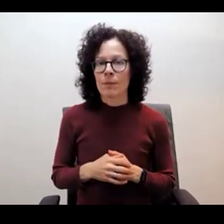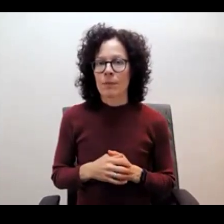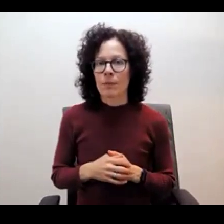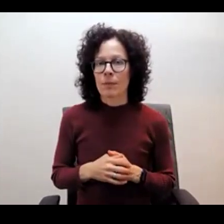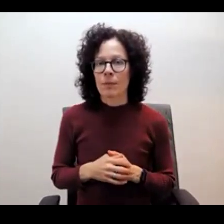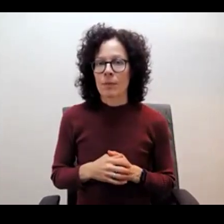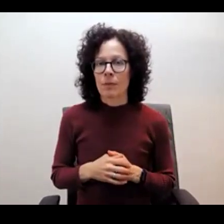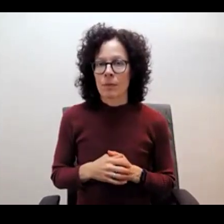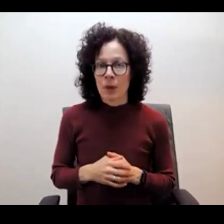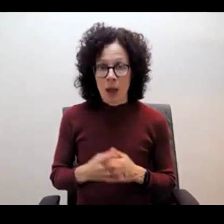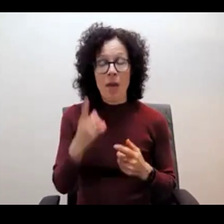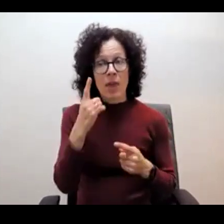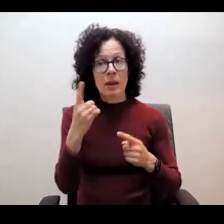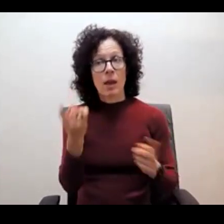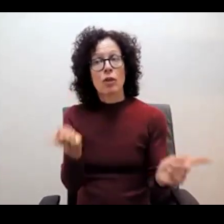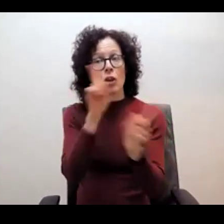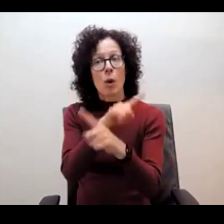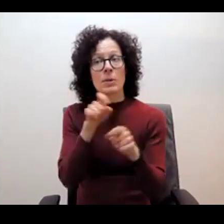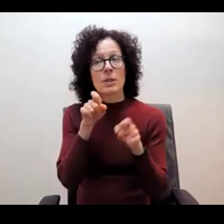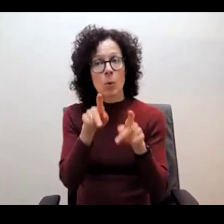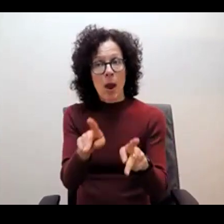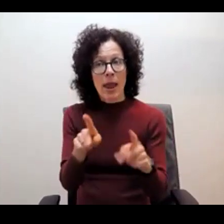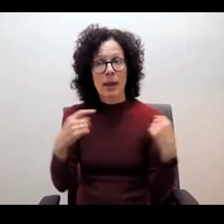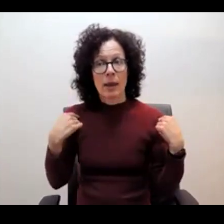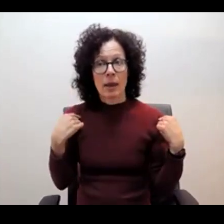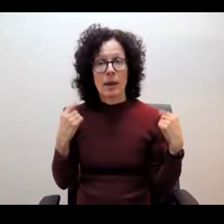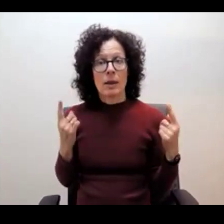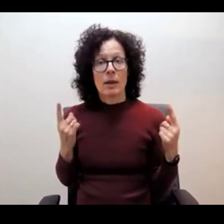Let's reverse the movement. So we're going down and backwards,